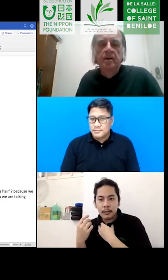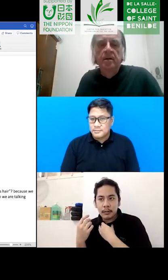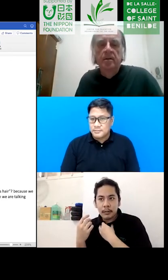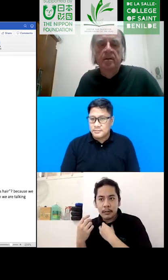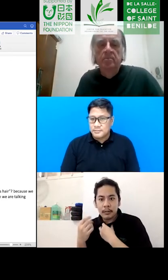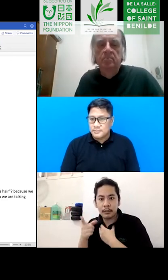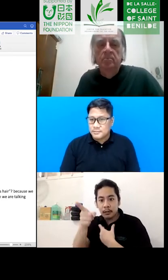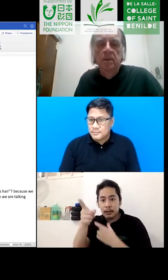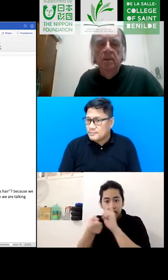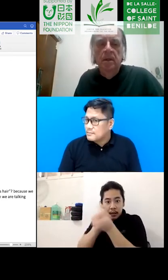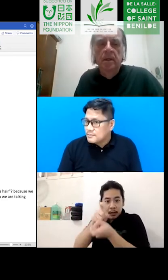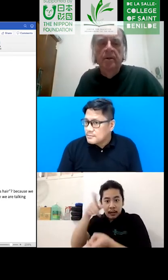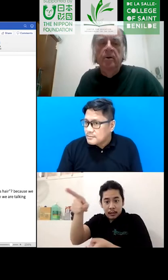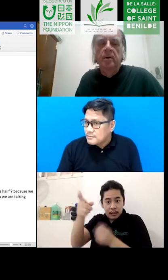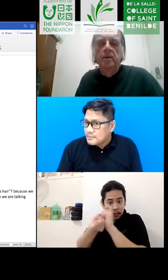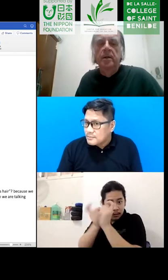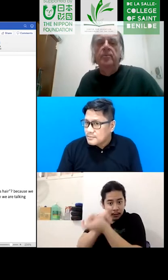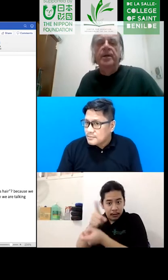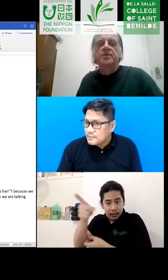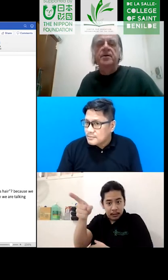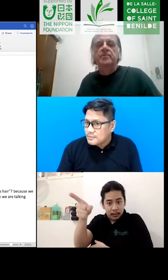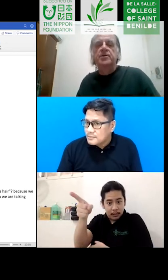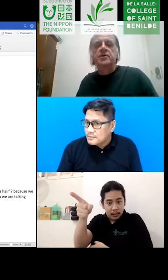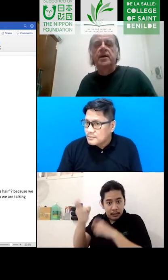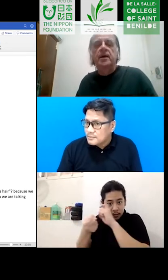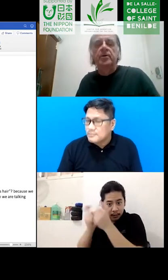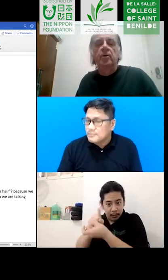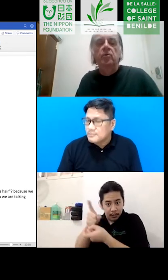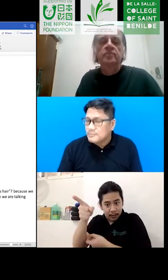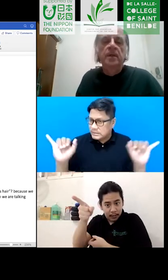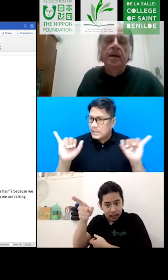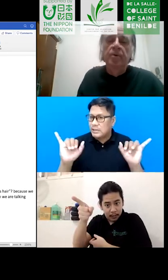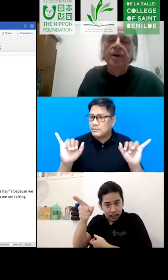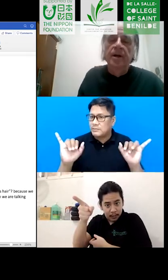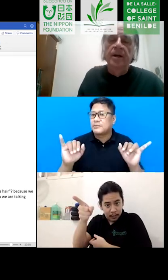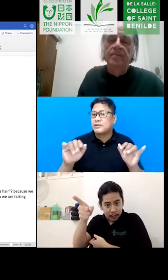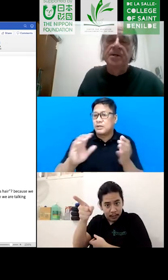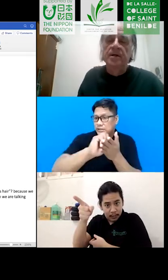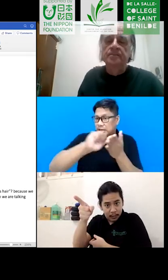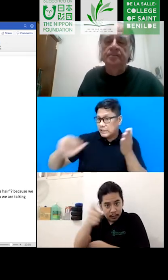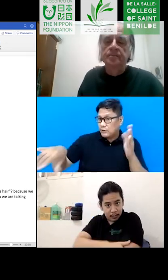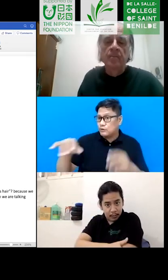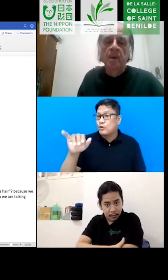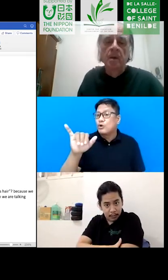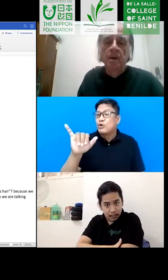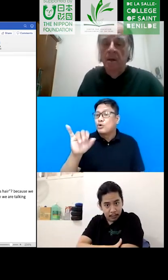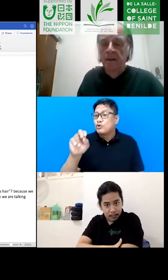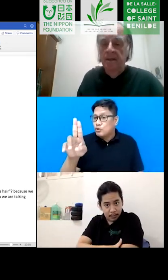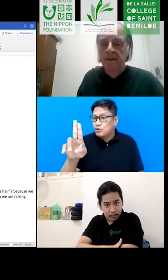add, go ahead, sir. it'll be the same. Just take out you and put in a name sign.